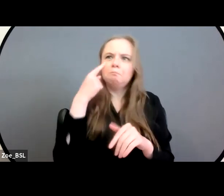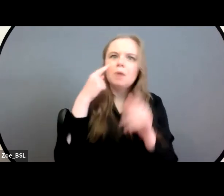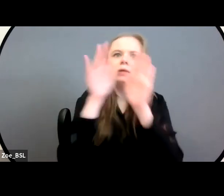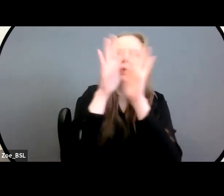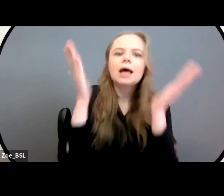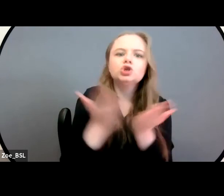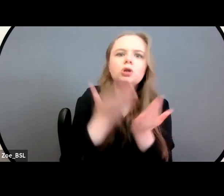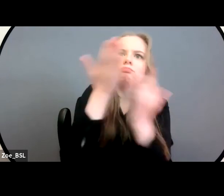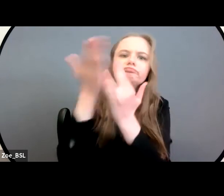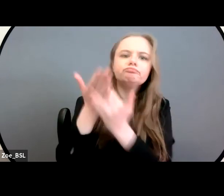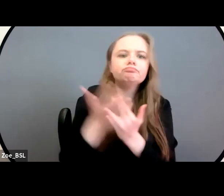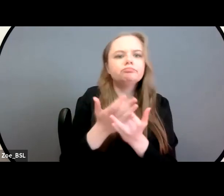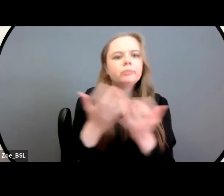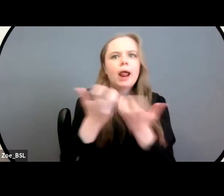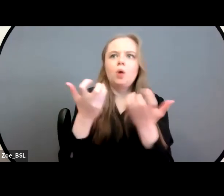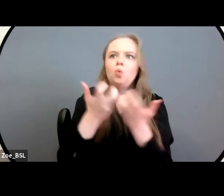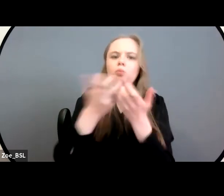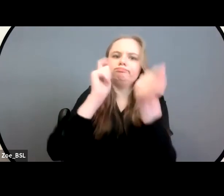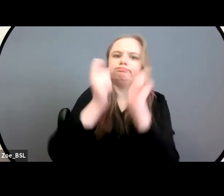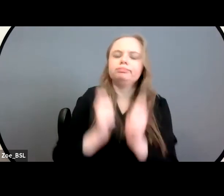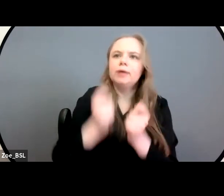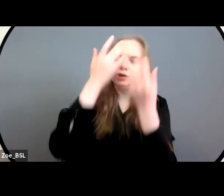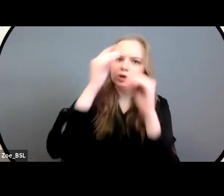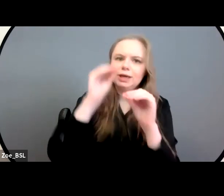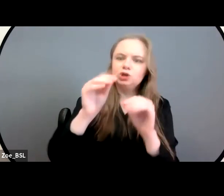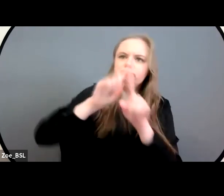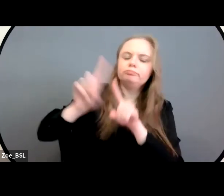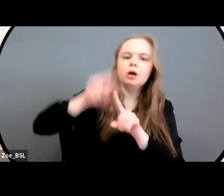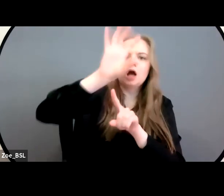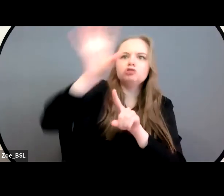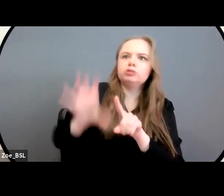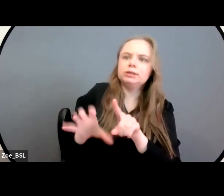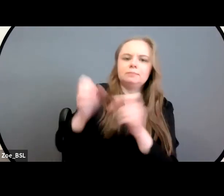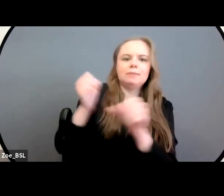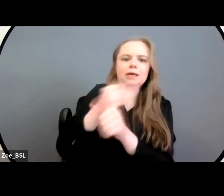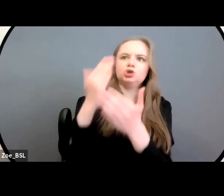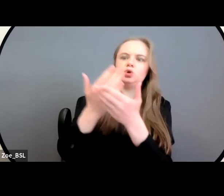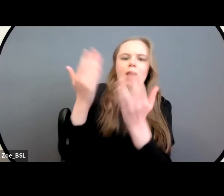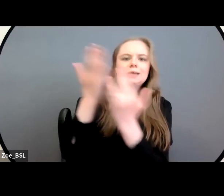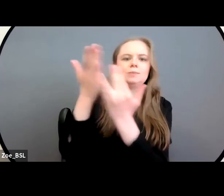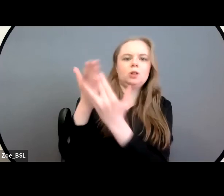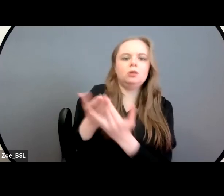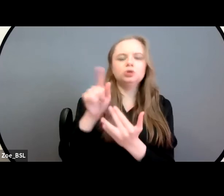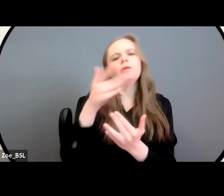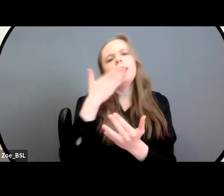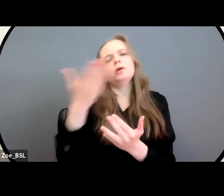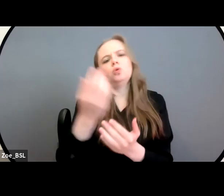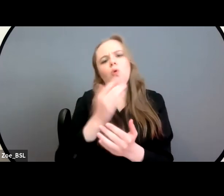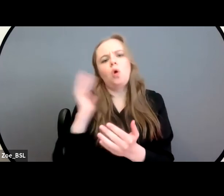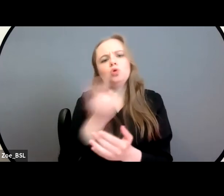on inclusive education too. So thank you very much to everyone for participating. It's been a really interesting